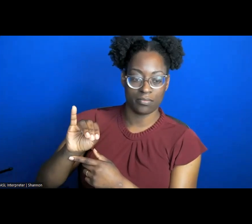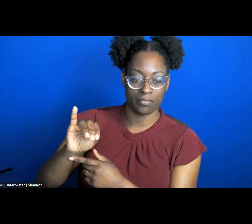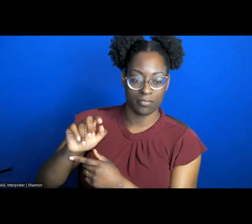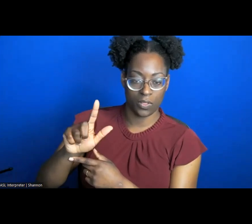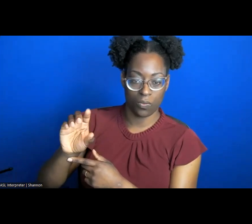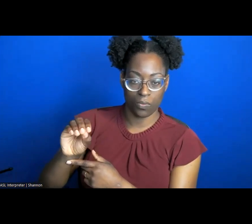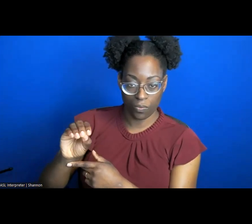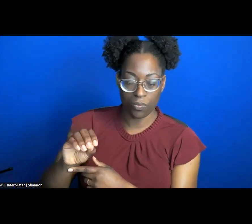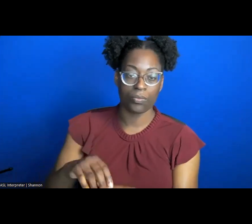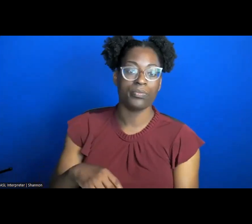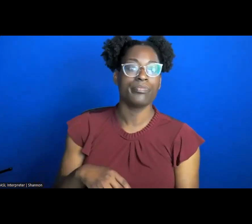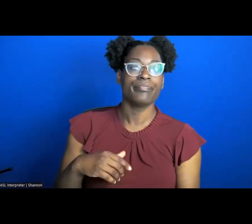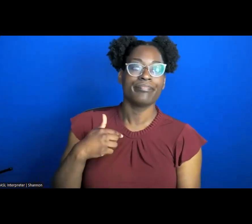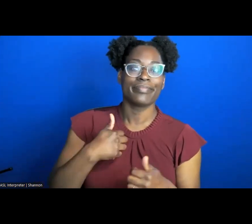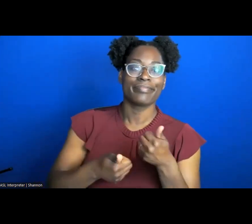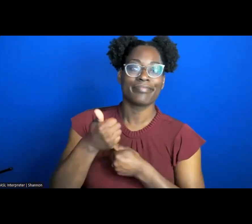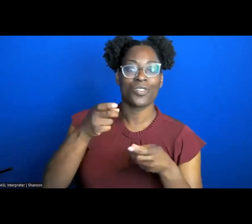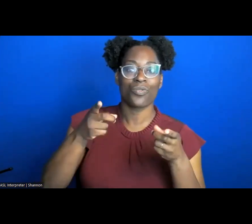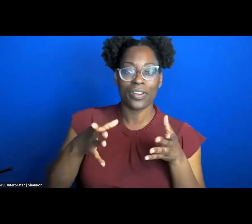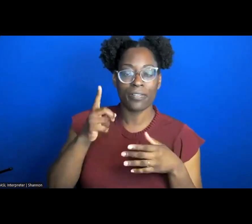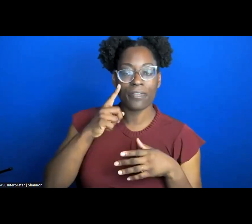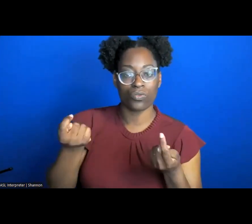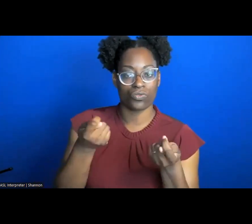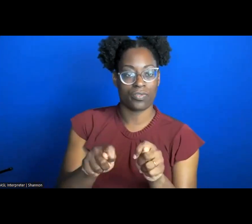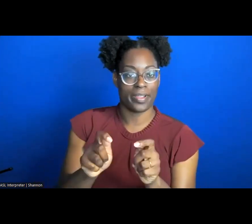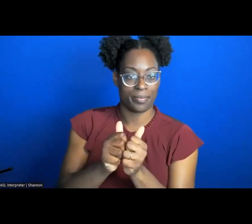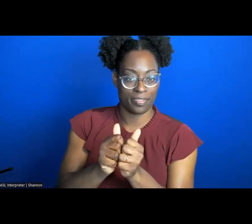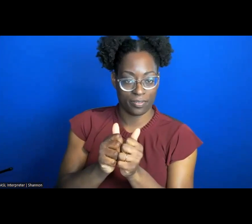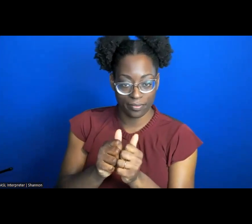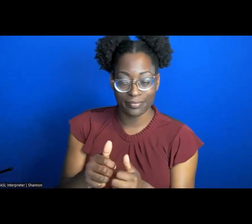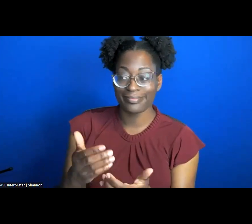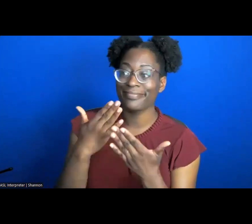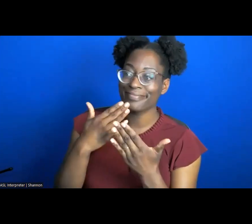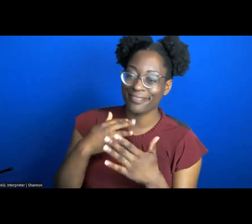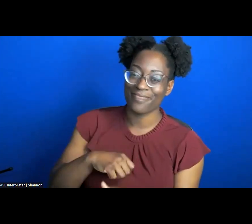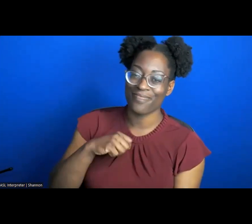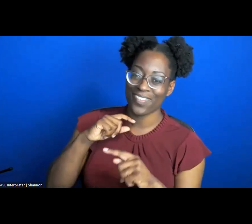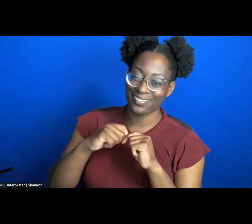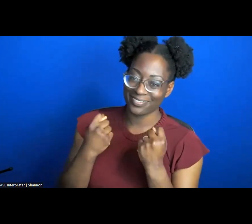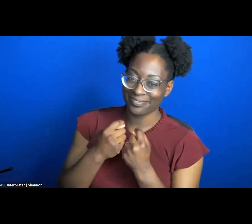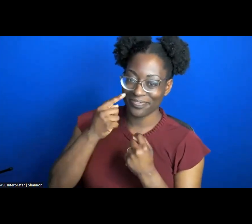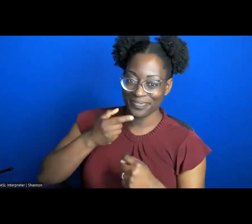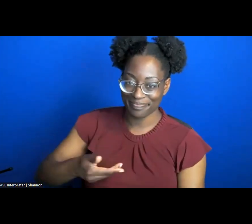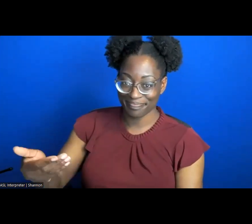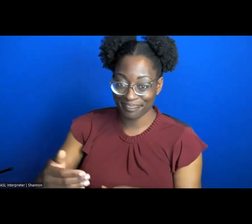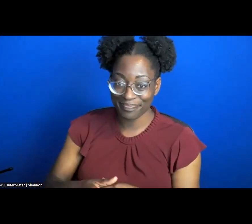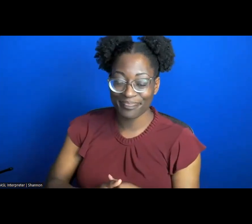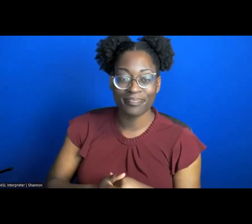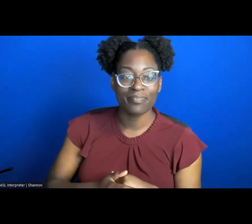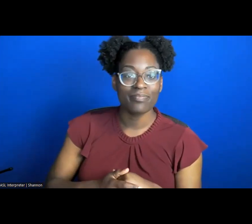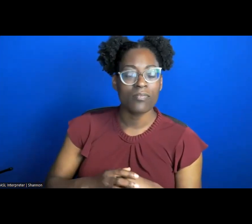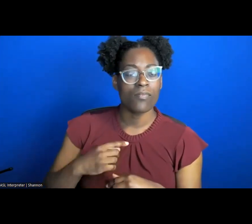think about affirming Black joy, it begins with affirming who a child is, which really can only be accomplished